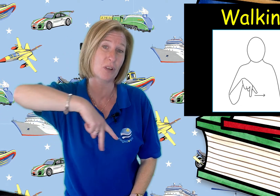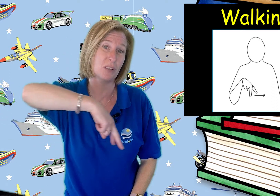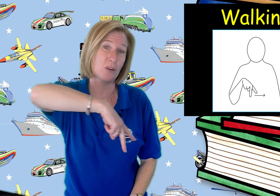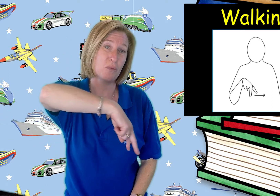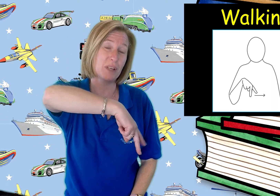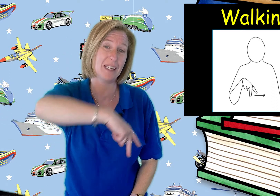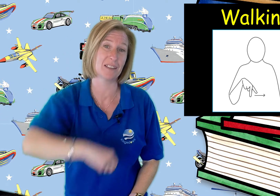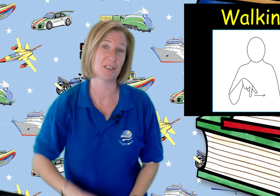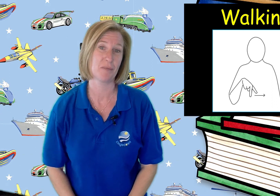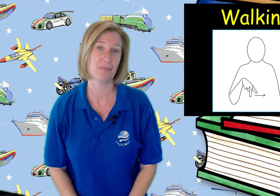or walking.